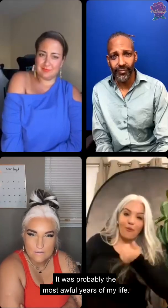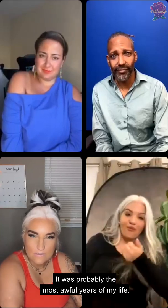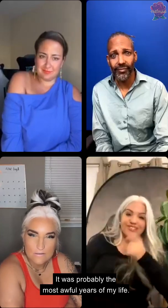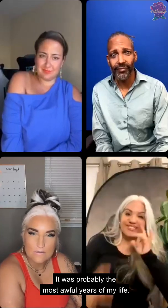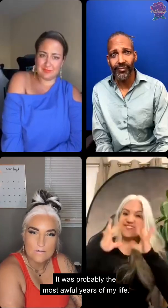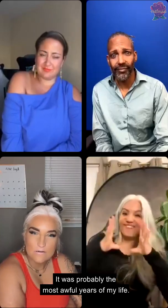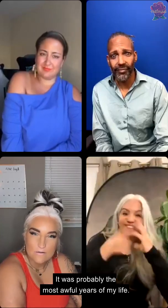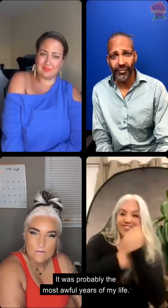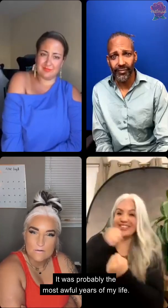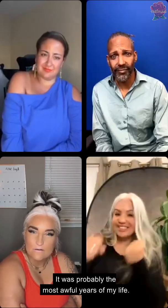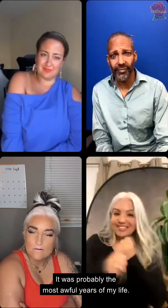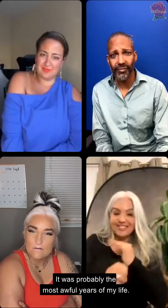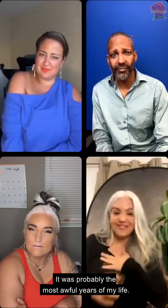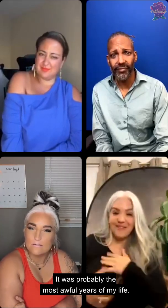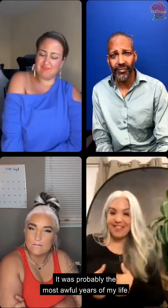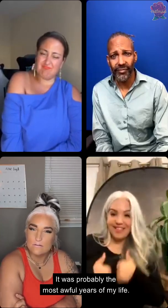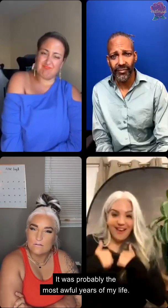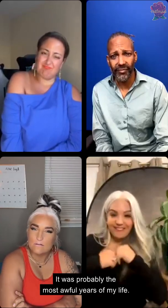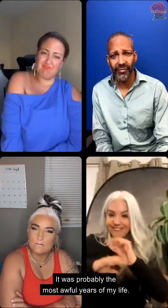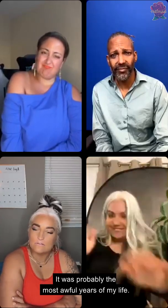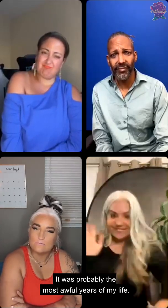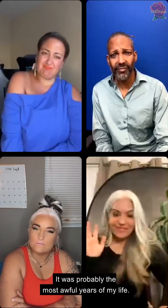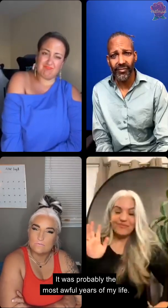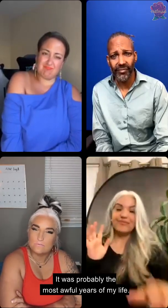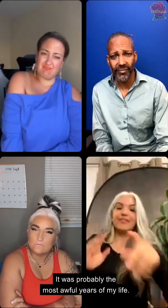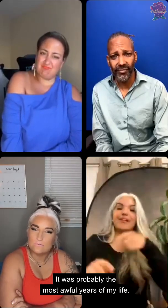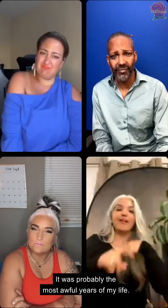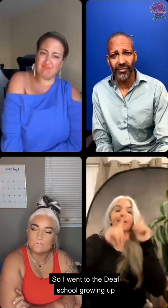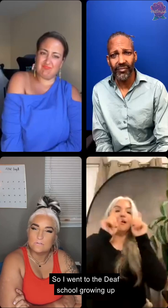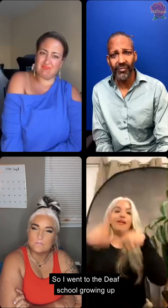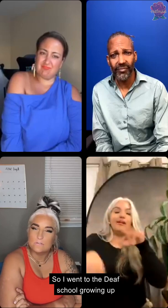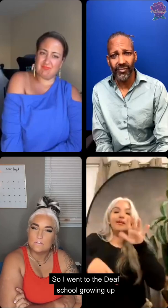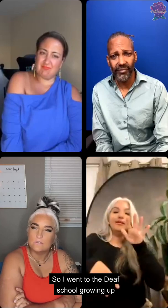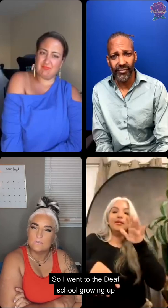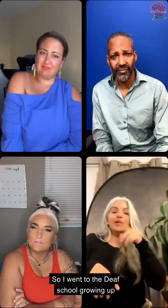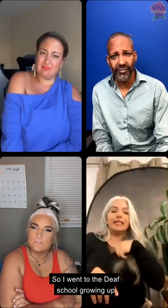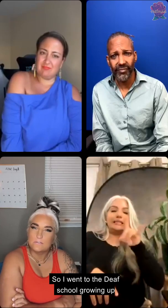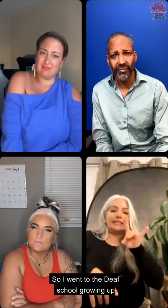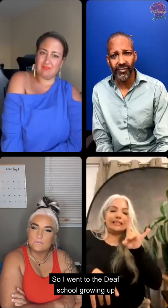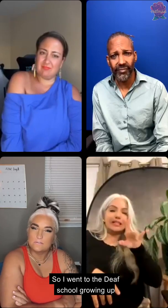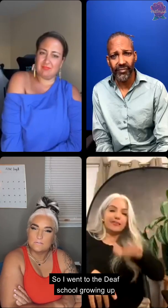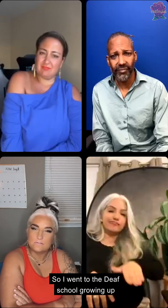probably the most awful years of my life.